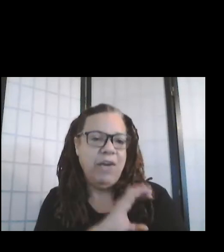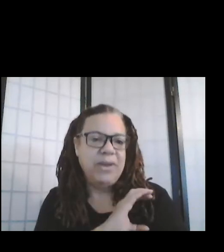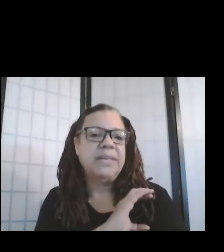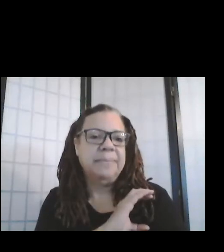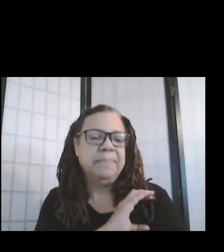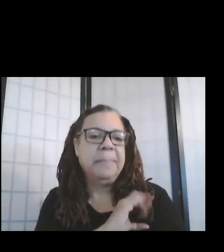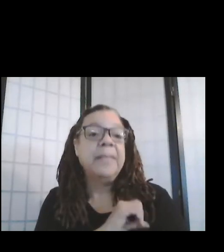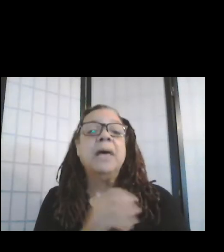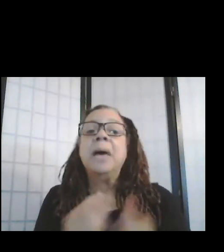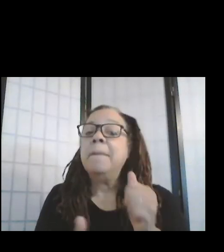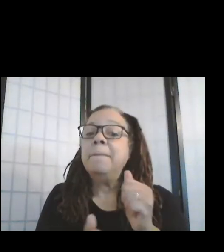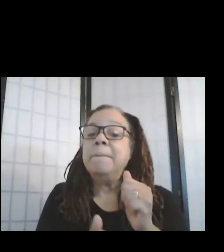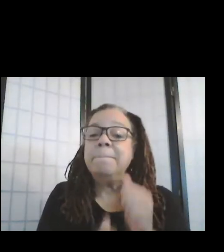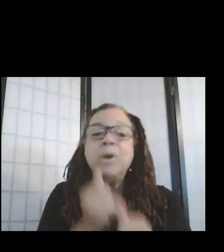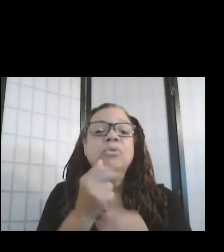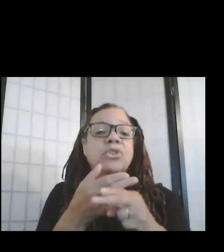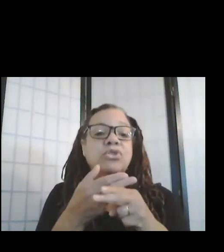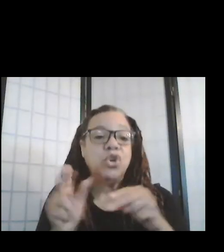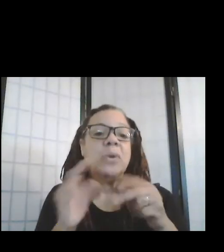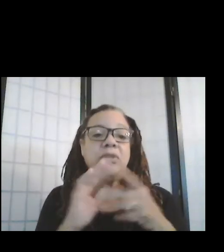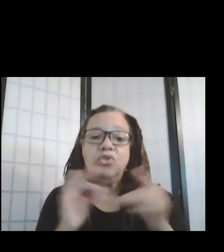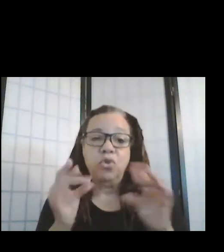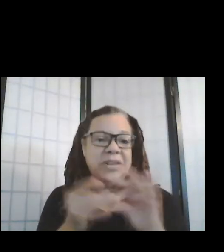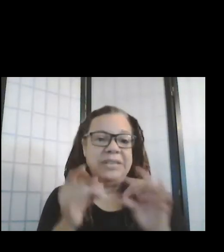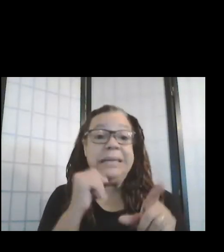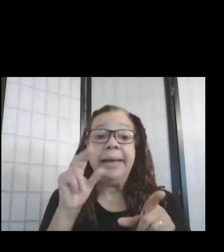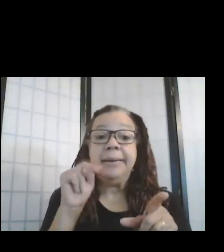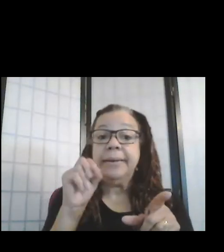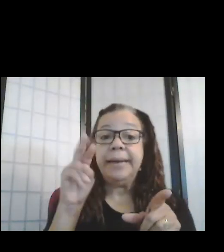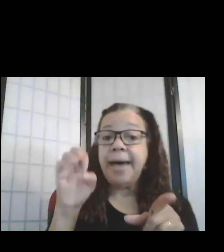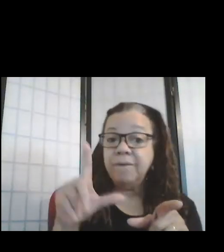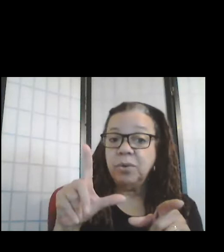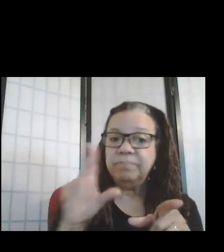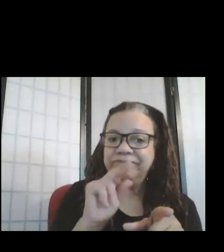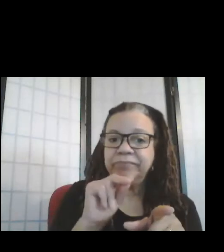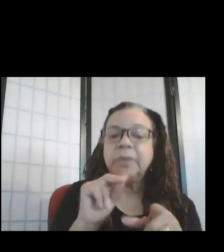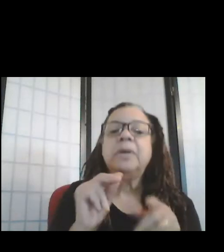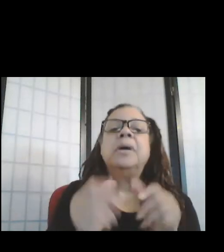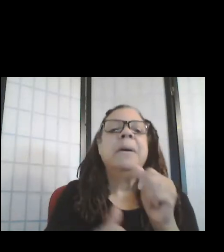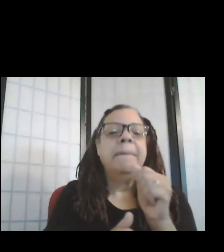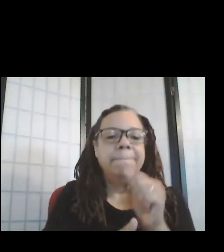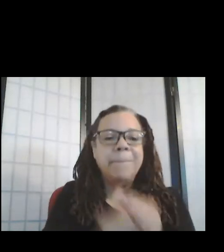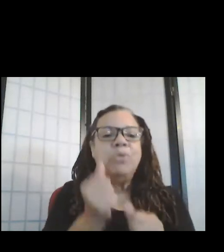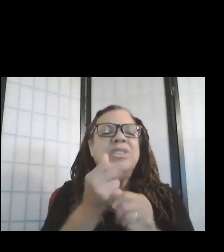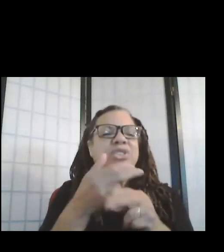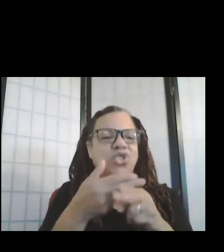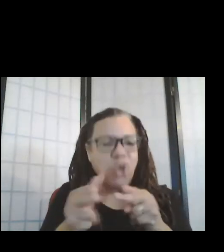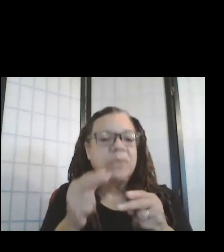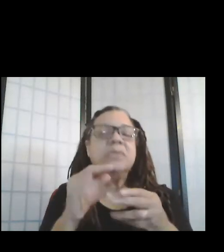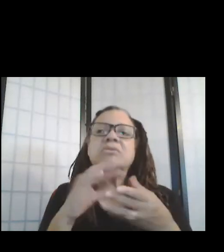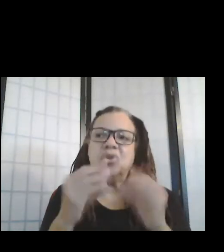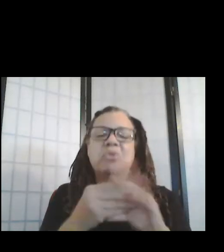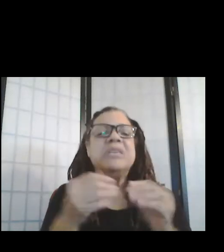stories, not necessarily sort of novels, but most short stories are going to have a main character, a protagonist,